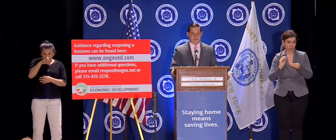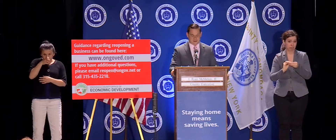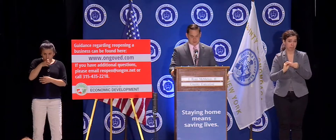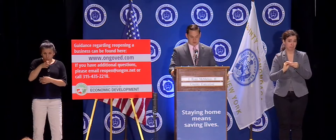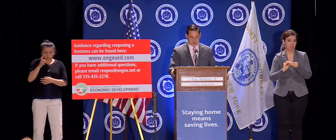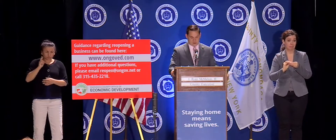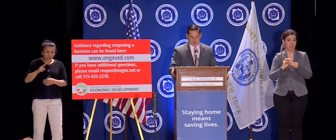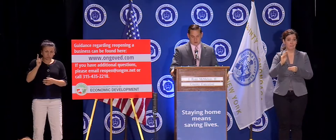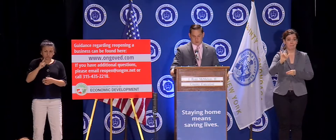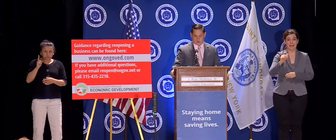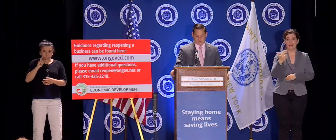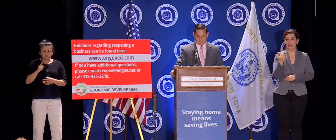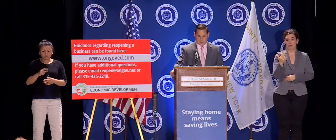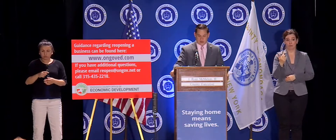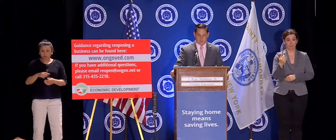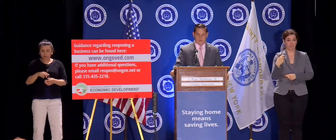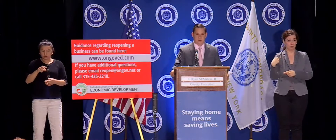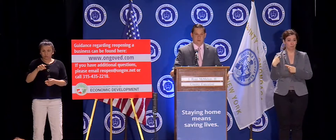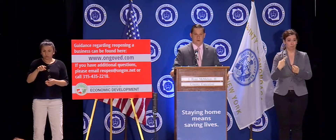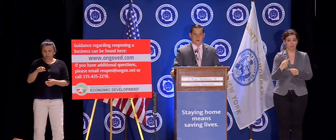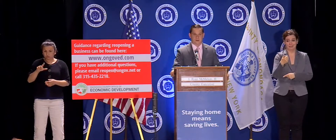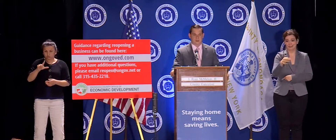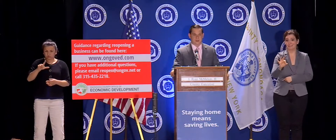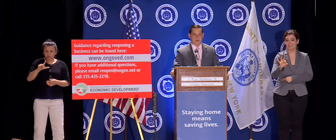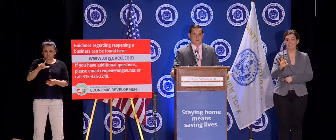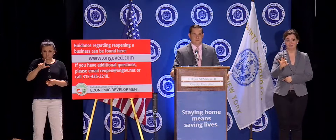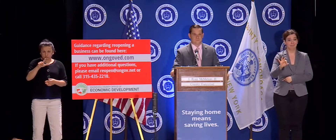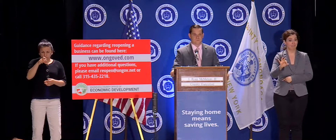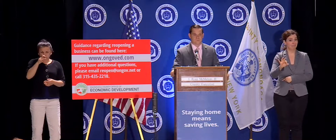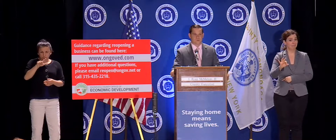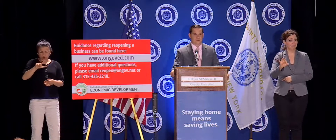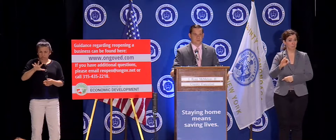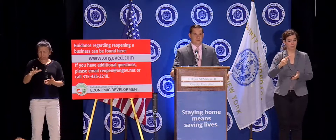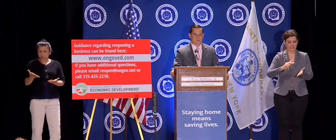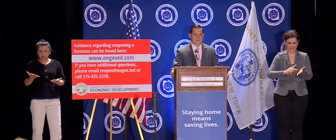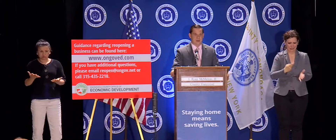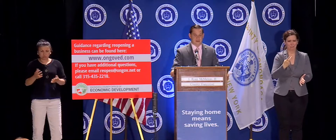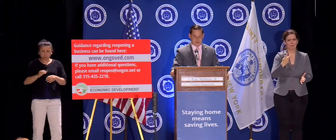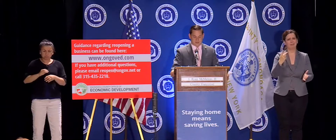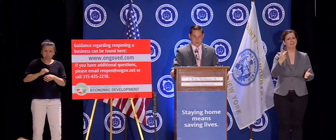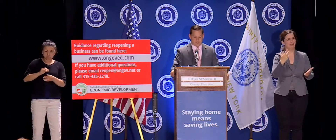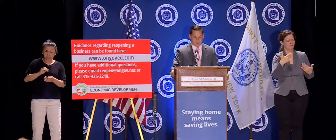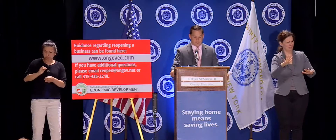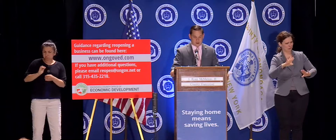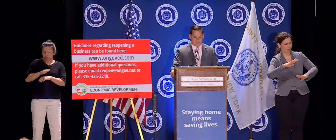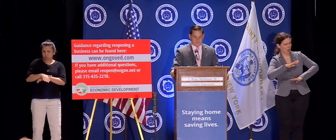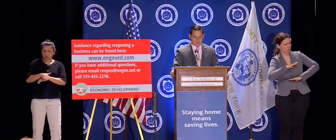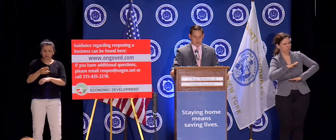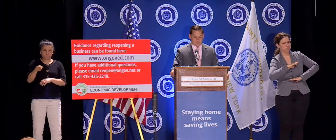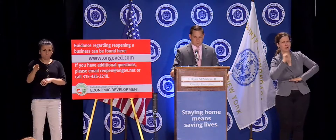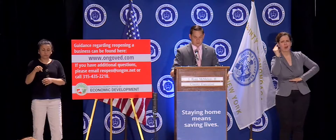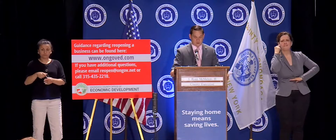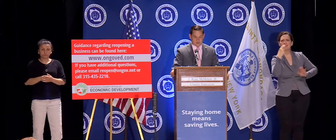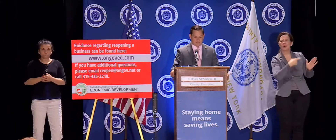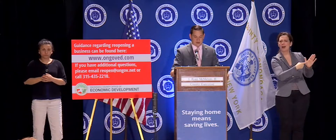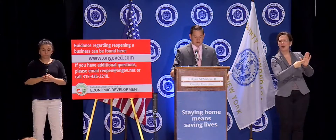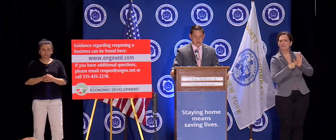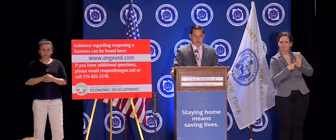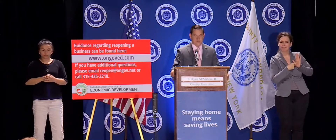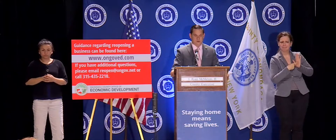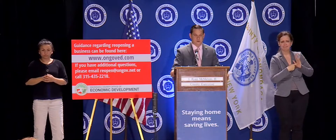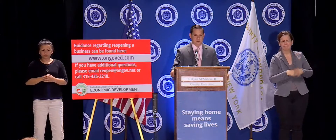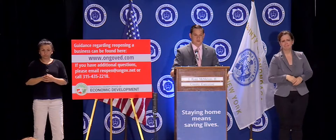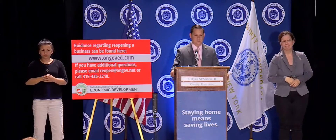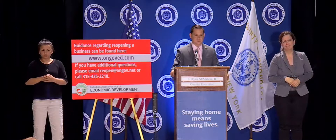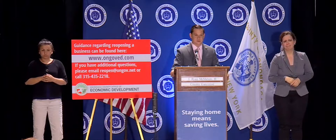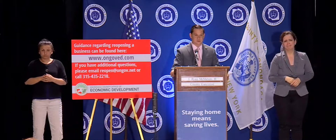the 19th. So again, almost doubling the mandate. And what it allows you to